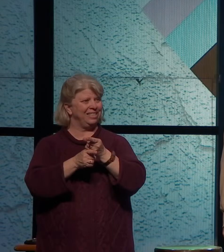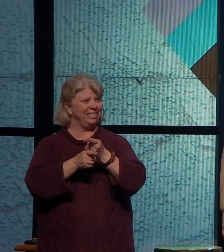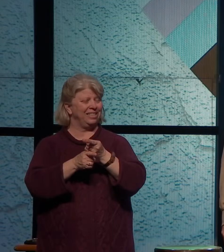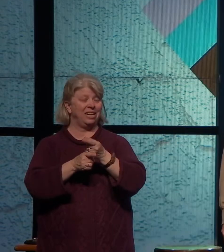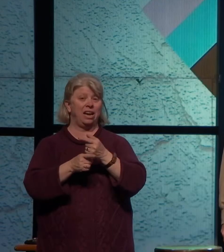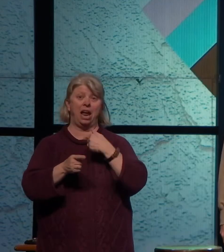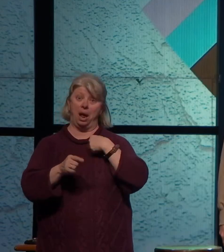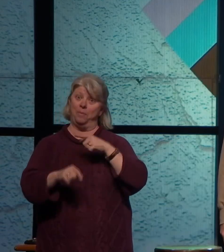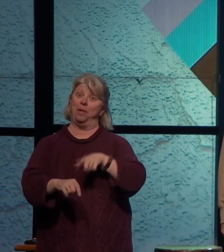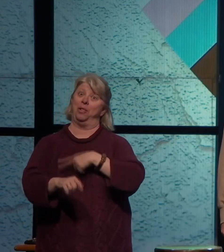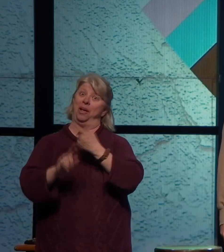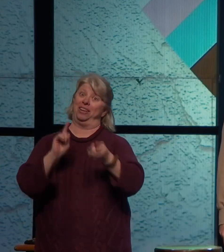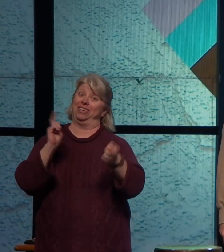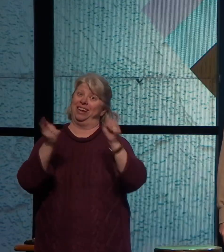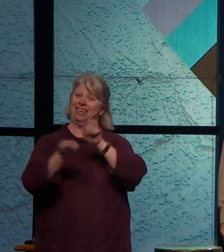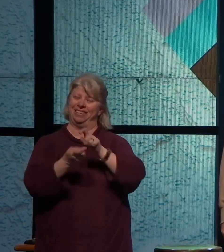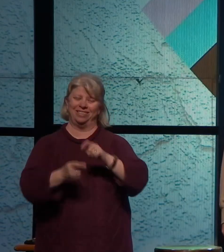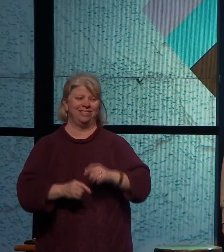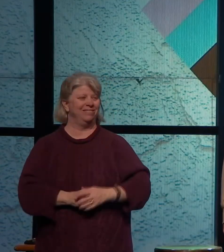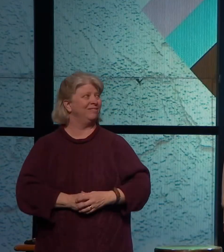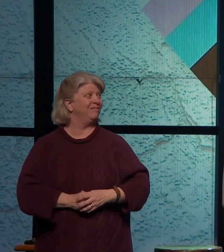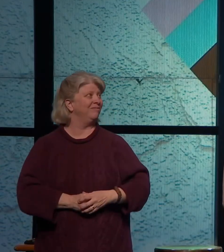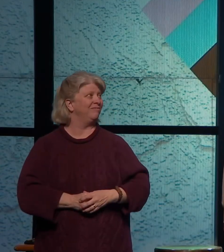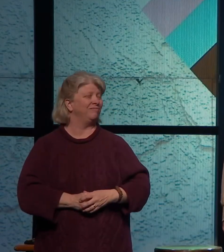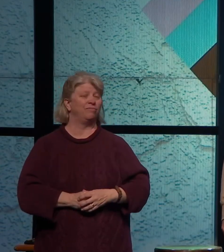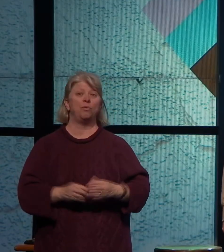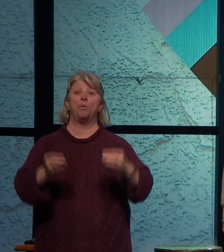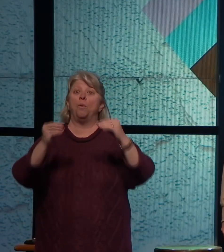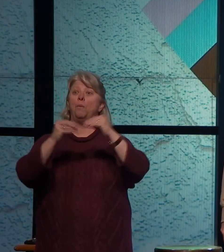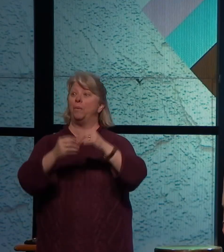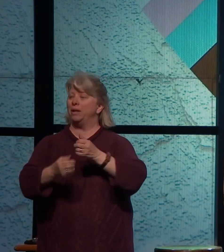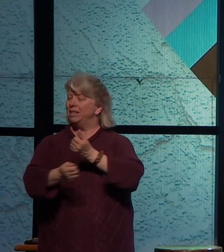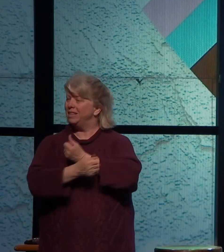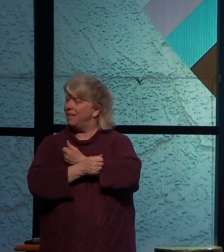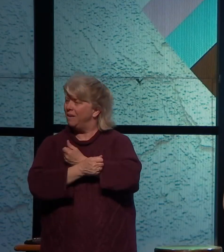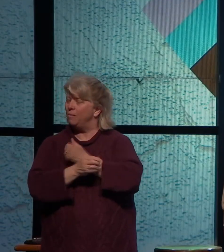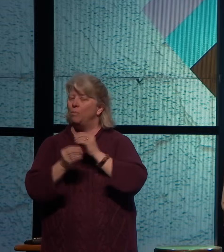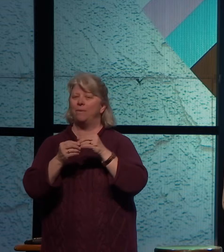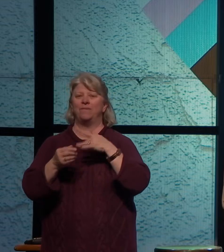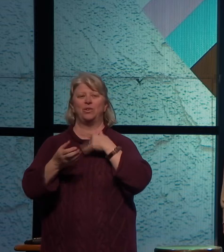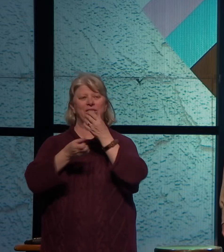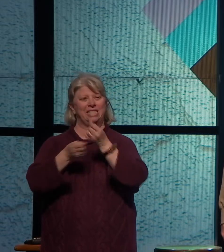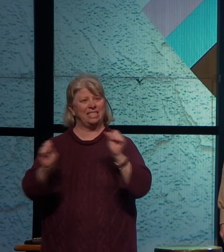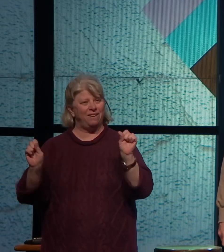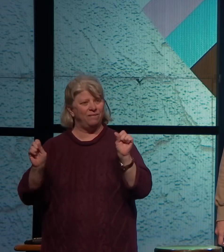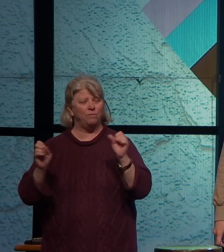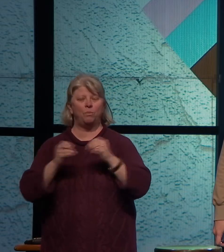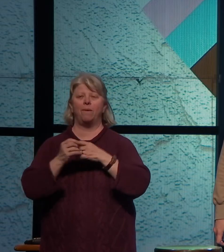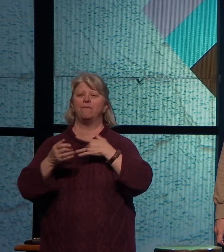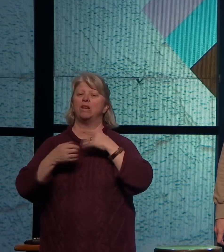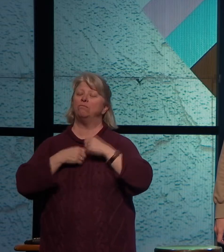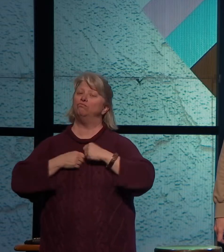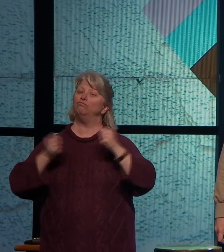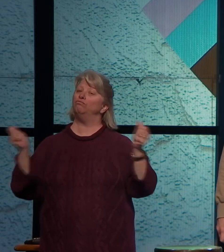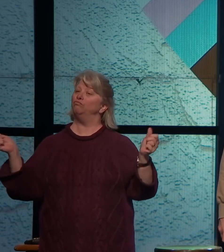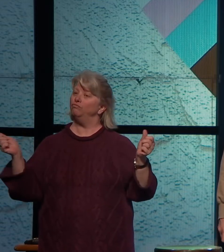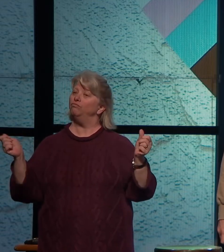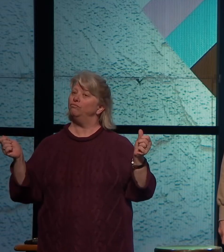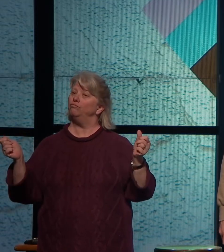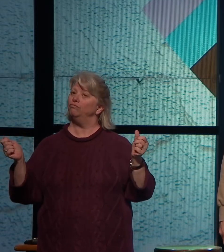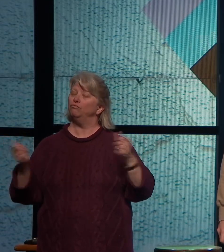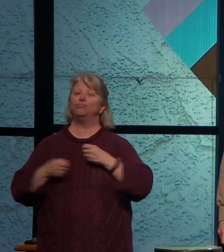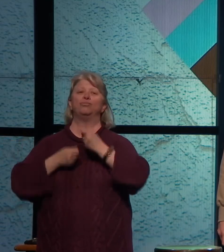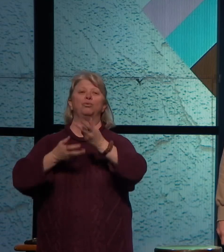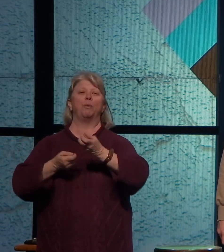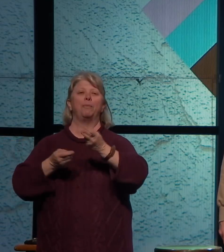I'm a long change. But the more I'm loved and the more I feel safe, the more I feel vulnerable to